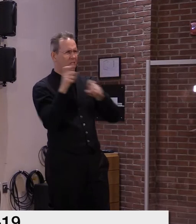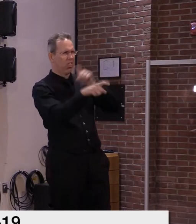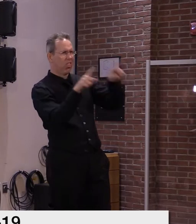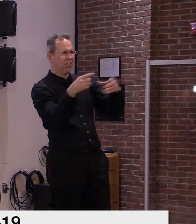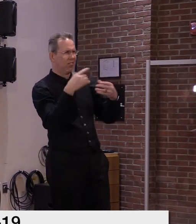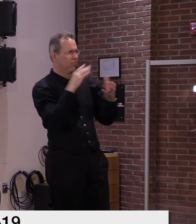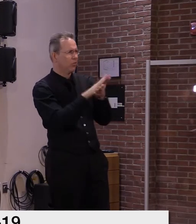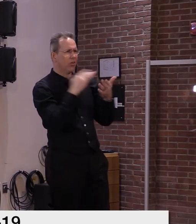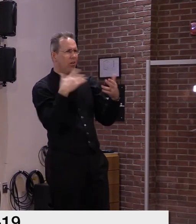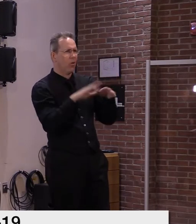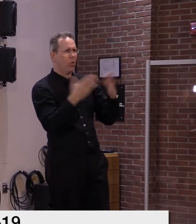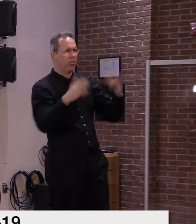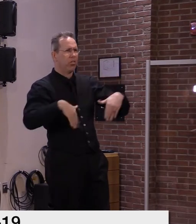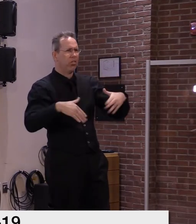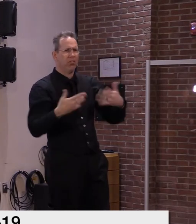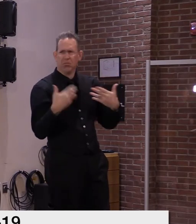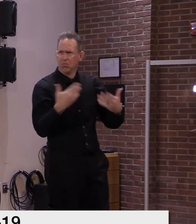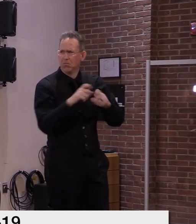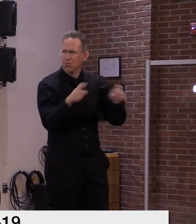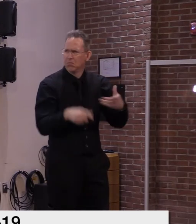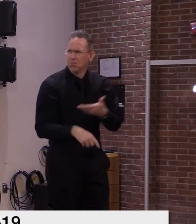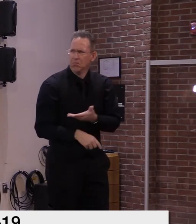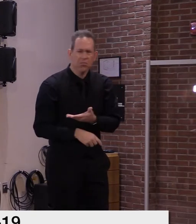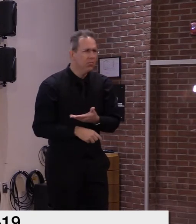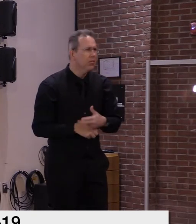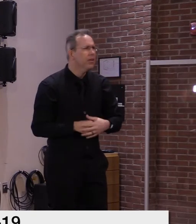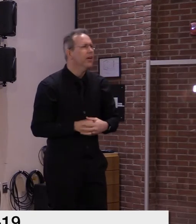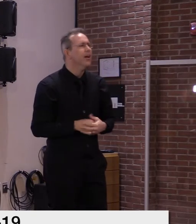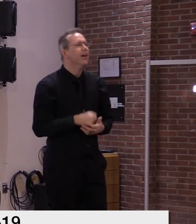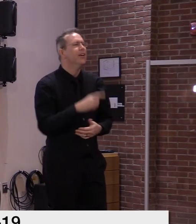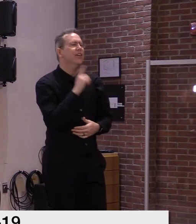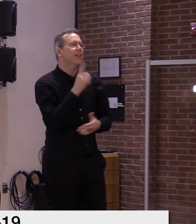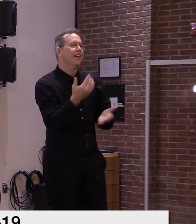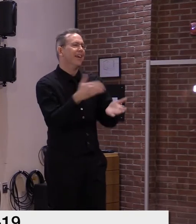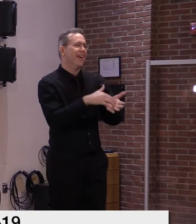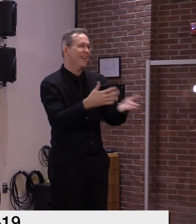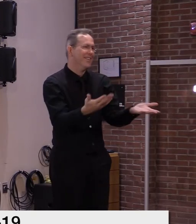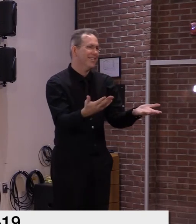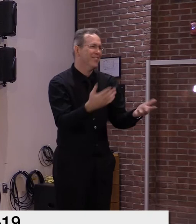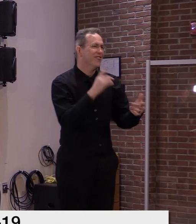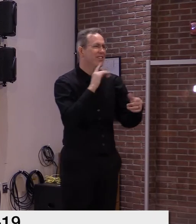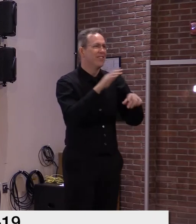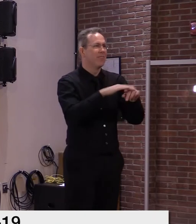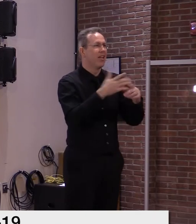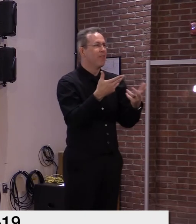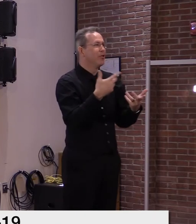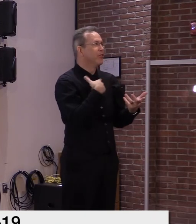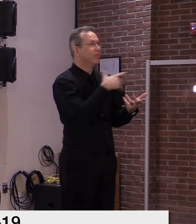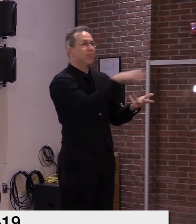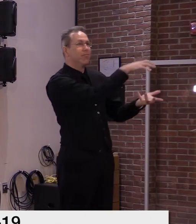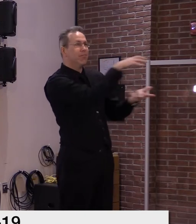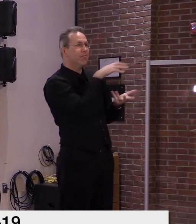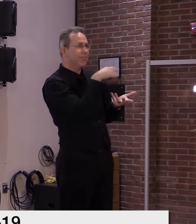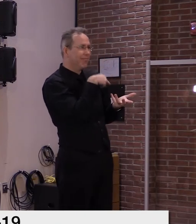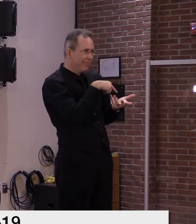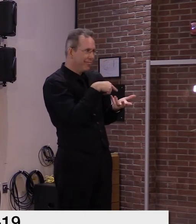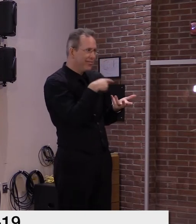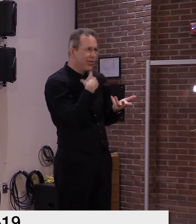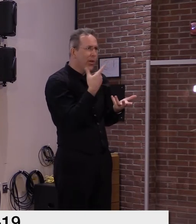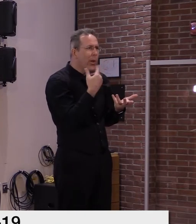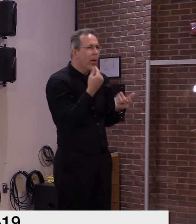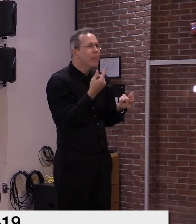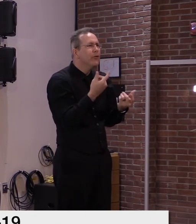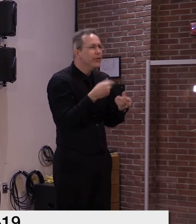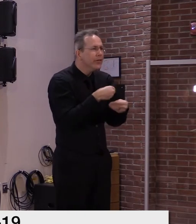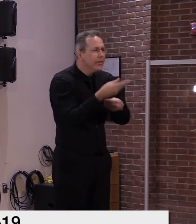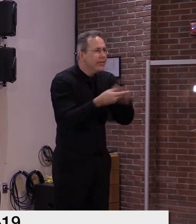state. We were fully aware that half of the districts were on vacation, but we also had confidence that districts would put the word out. And